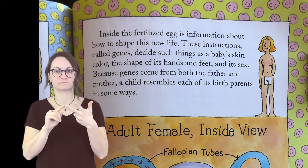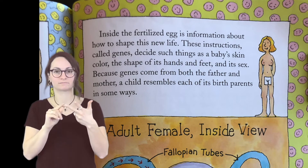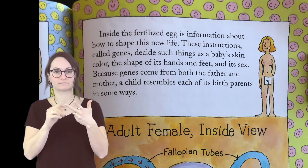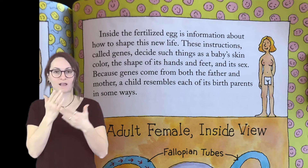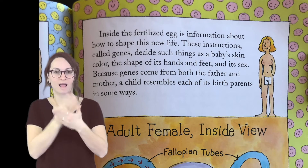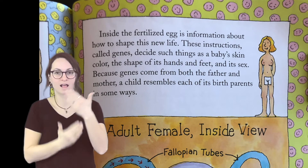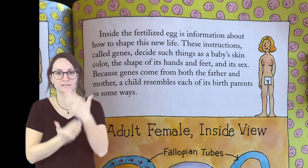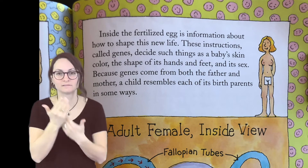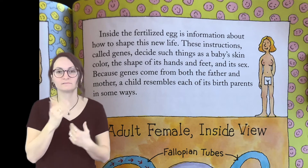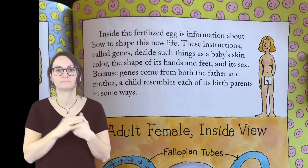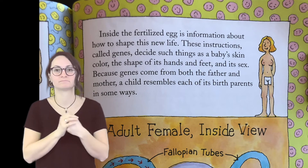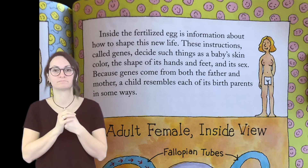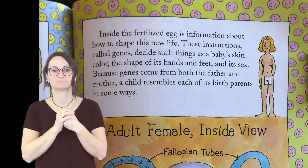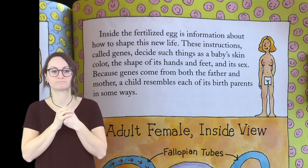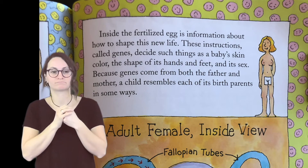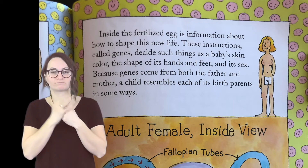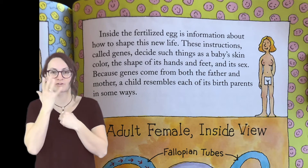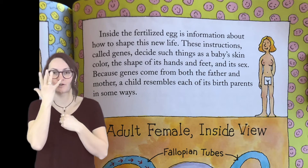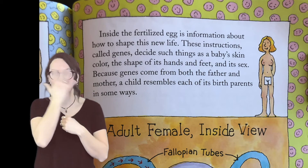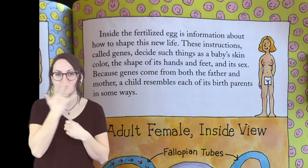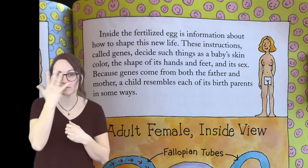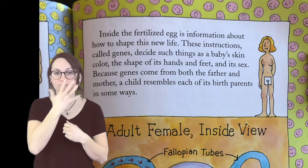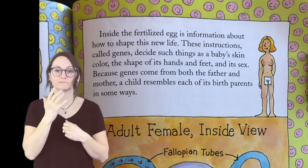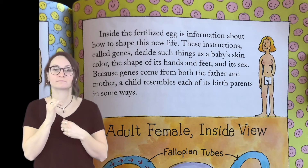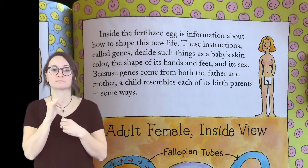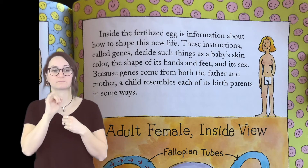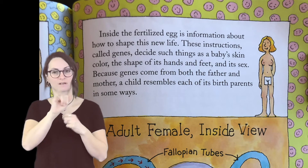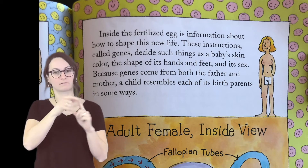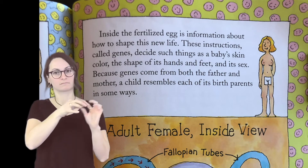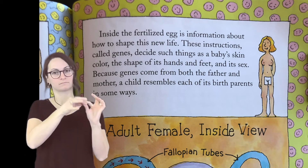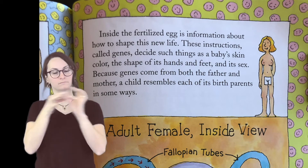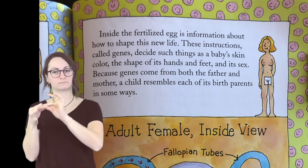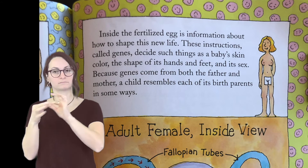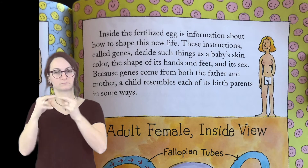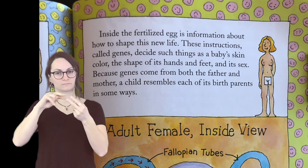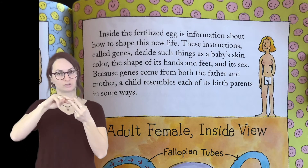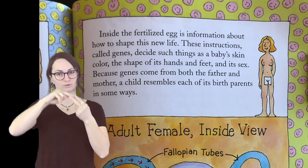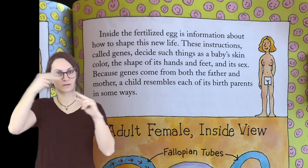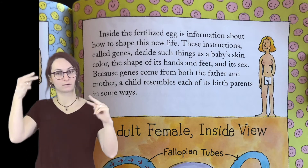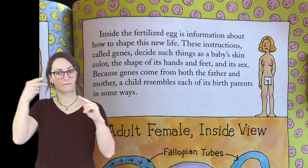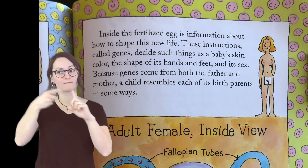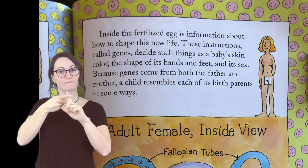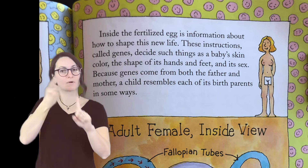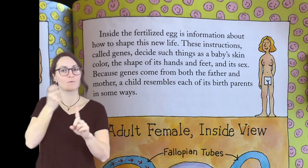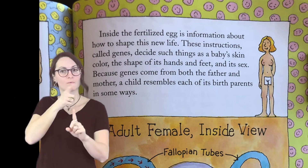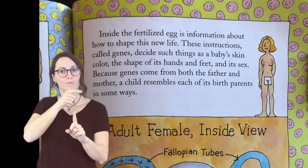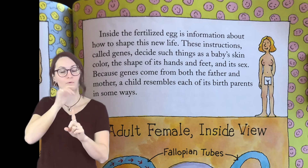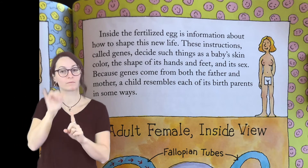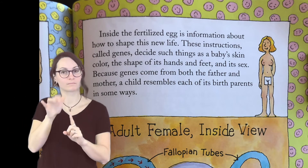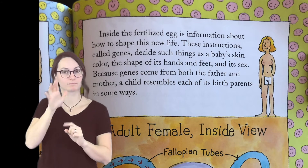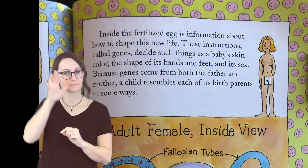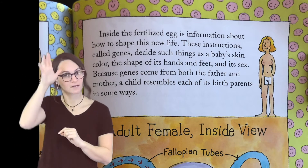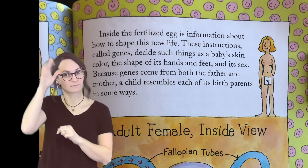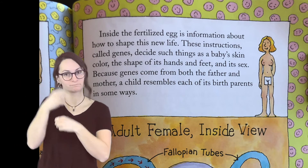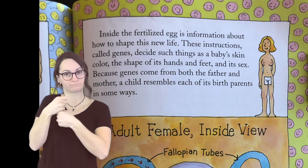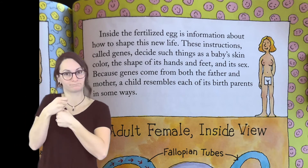called genes, decide such things as a baby's skin color, the shape of its hands and feet, and its